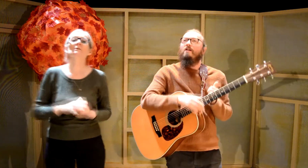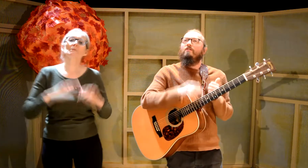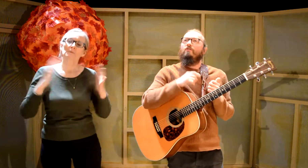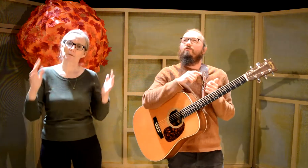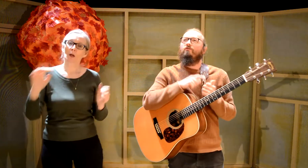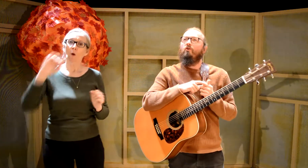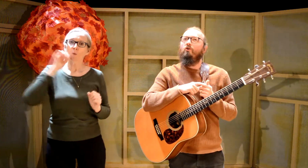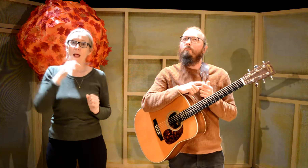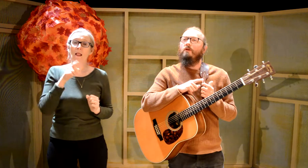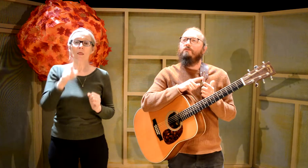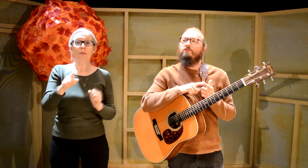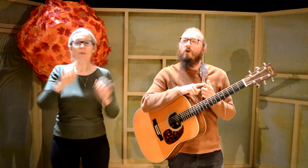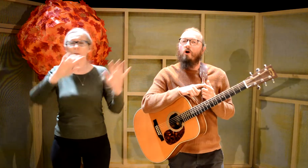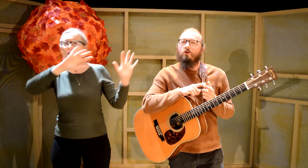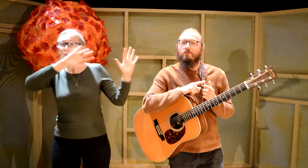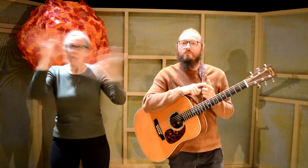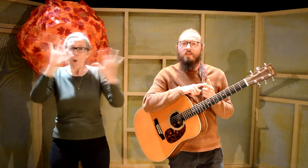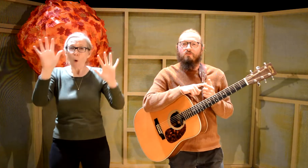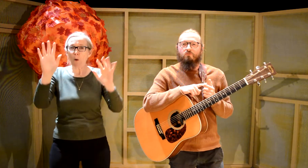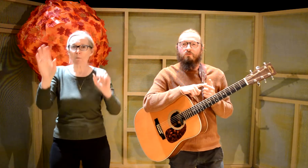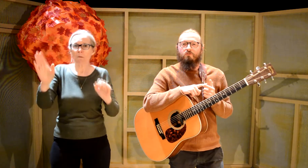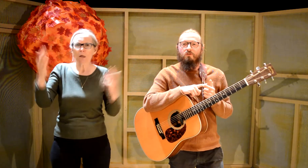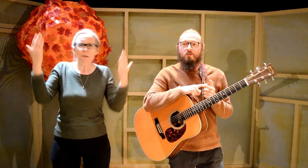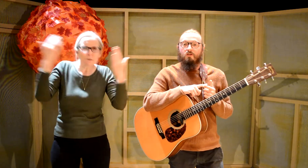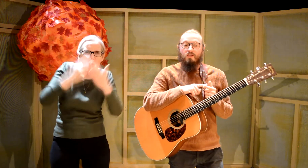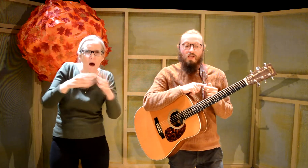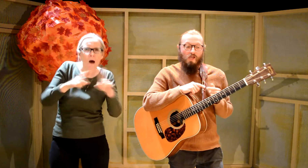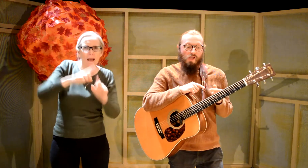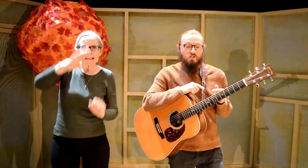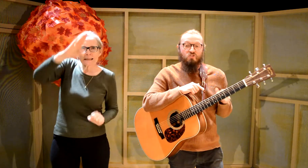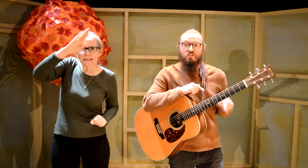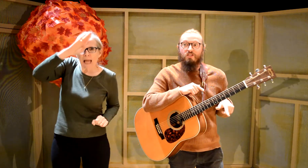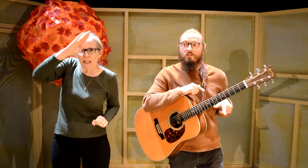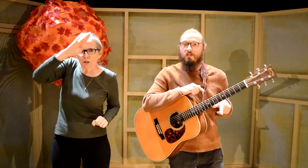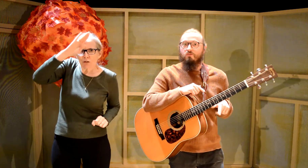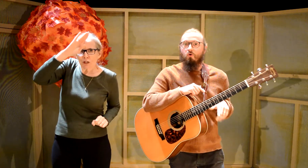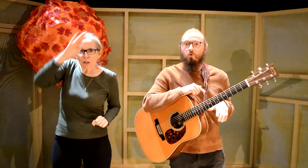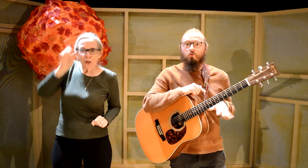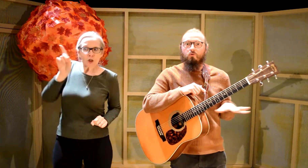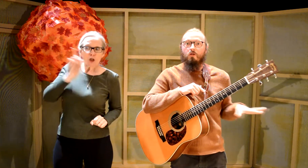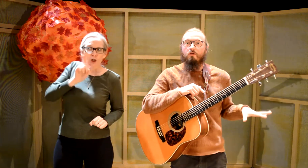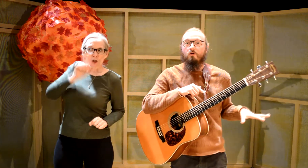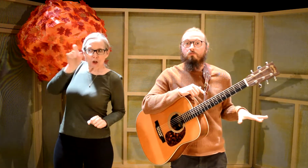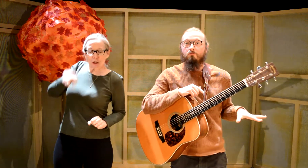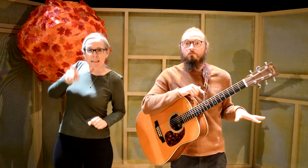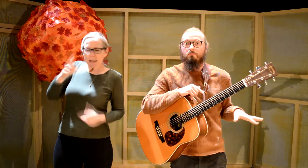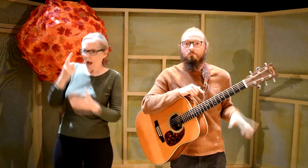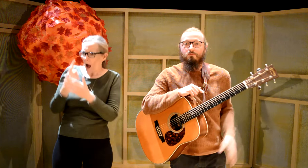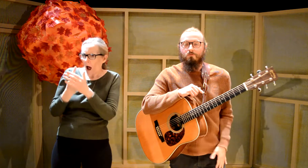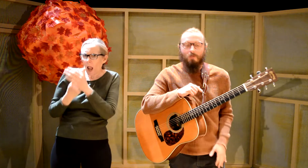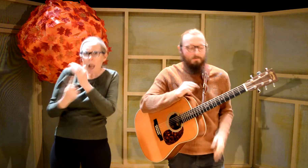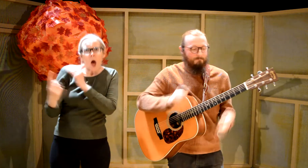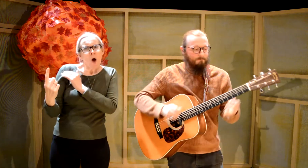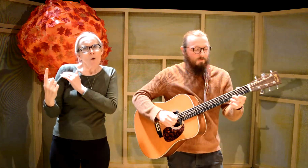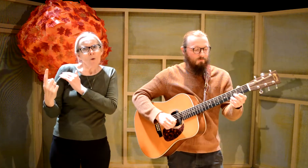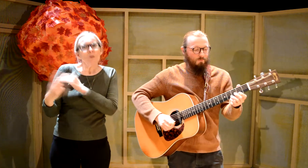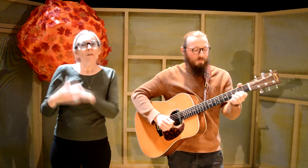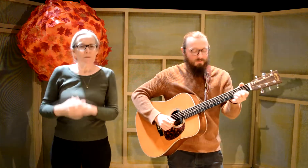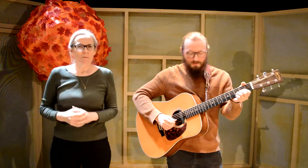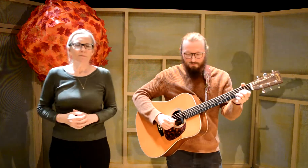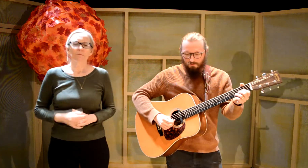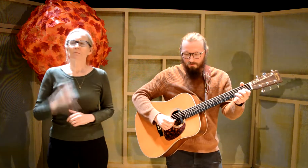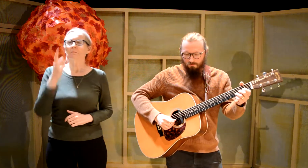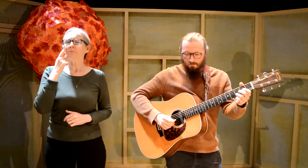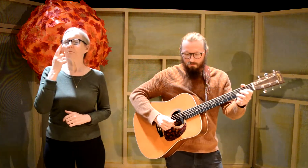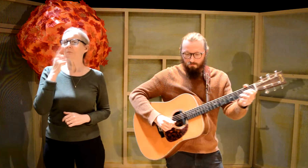say, the storm is dark and dangerous, and she is all alone. Okay? Let's see what